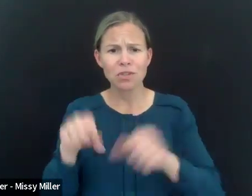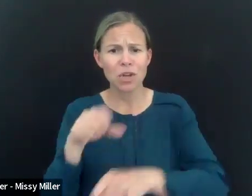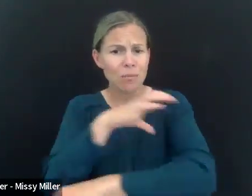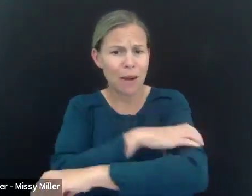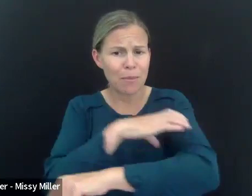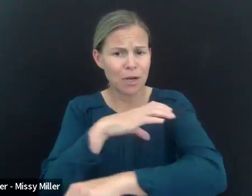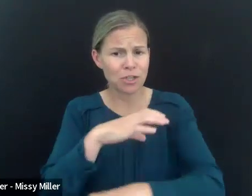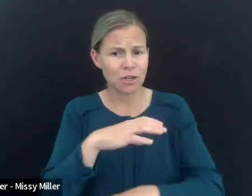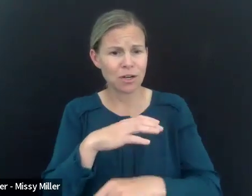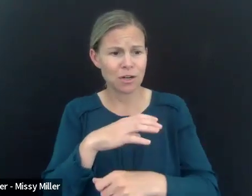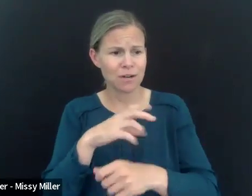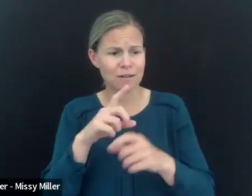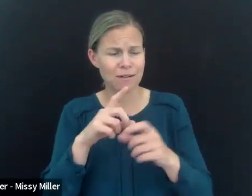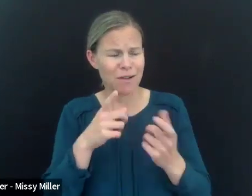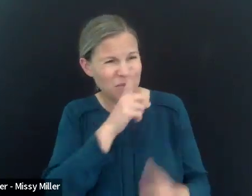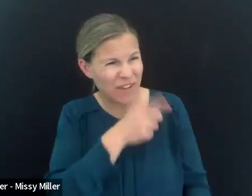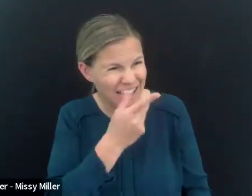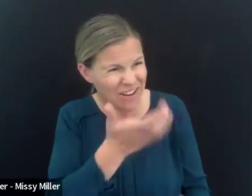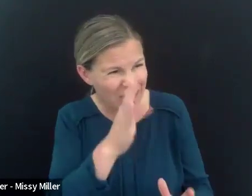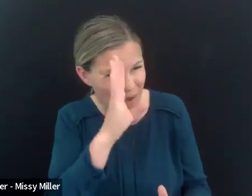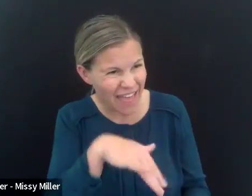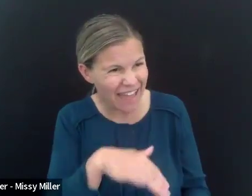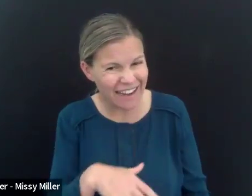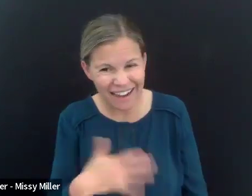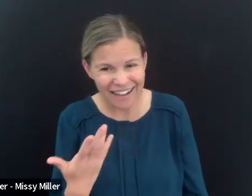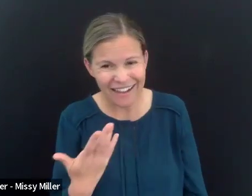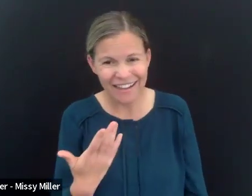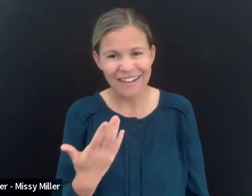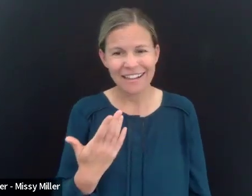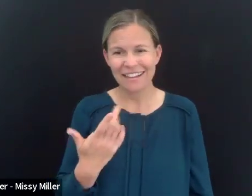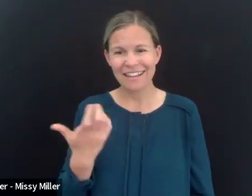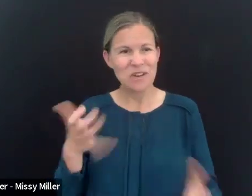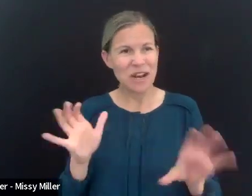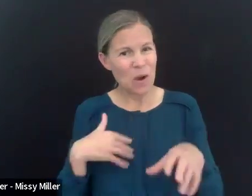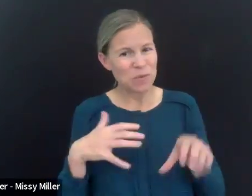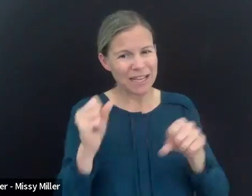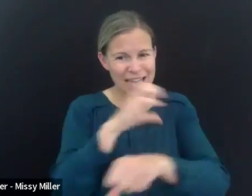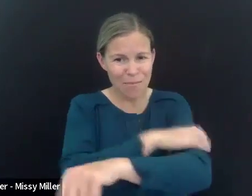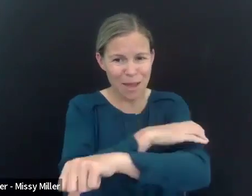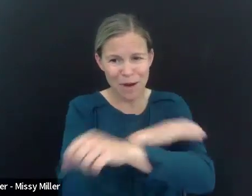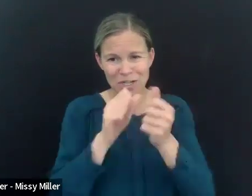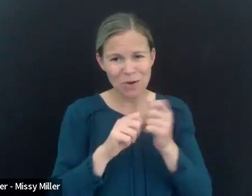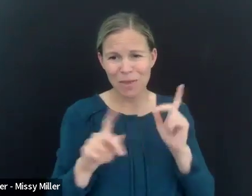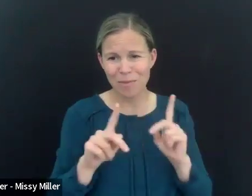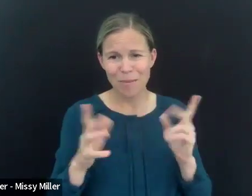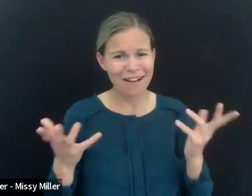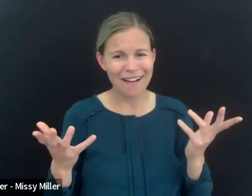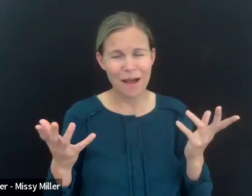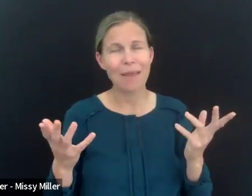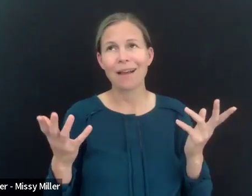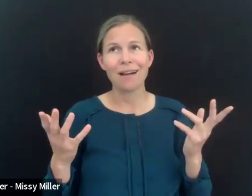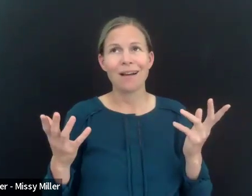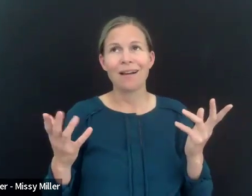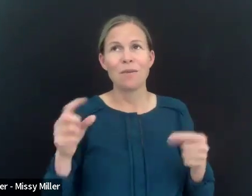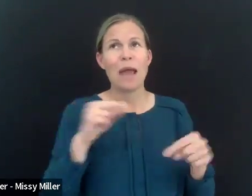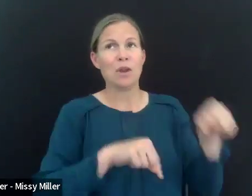of like knowledge about what we're talking. We thought we were going to be able to walk in and have this kind of high level conversation about what's needed. So we're like,